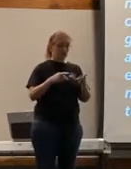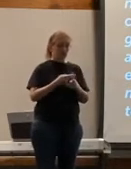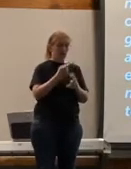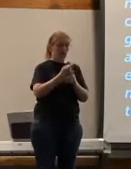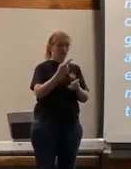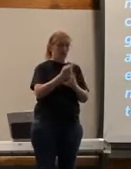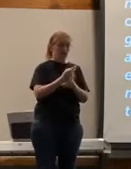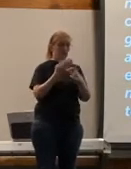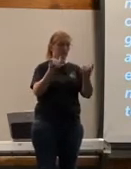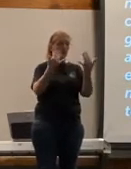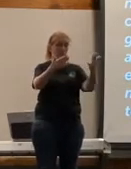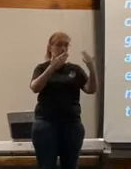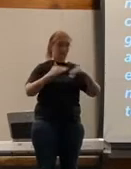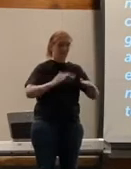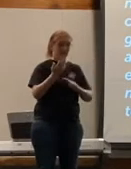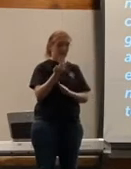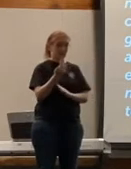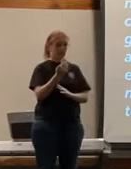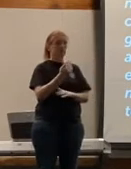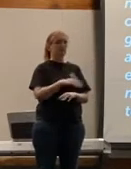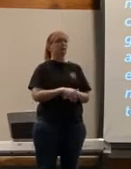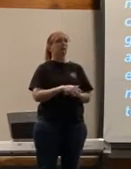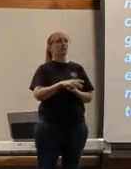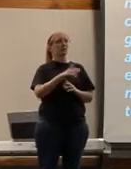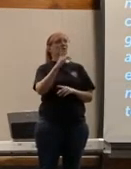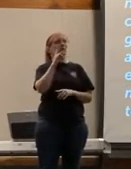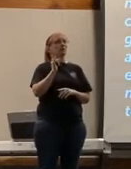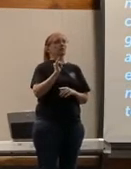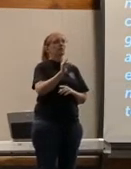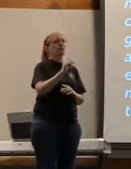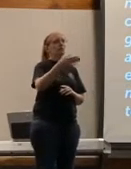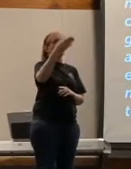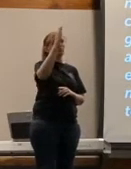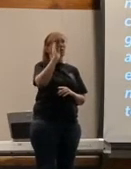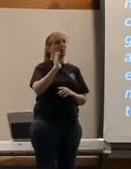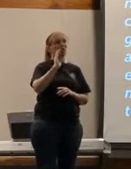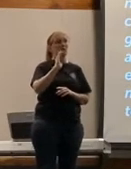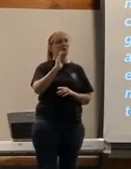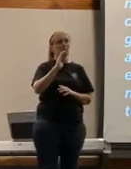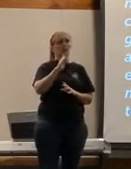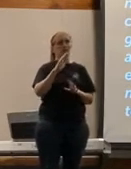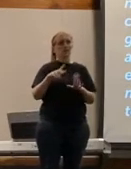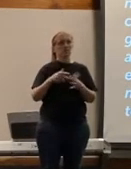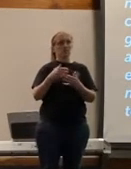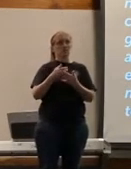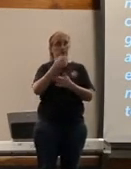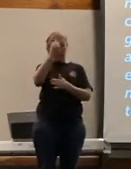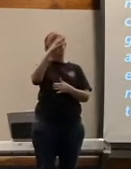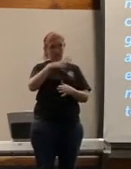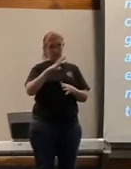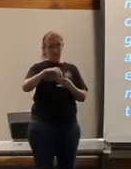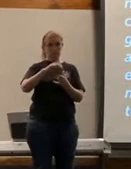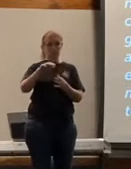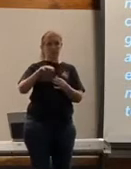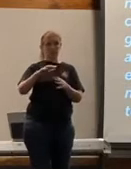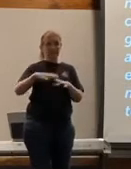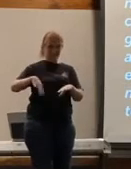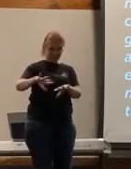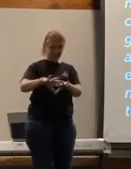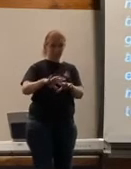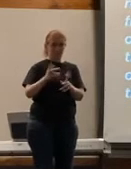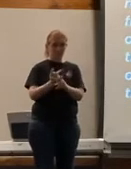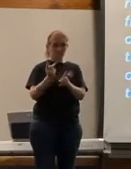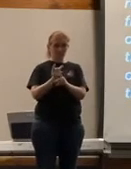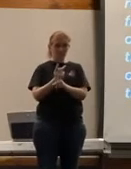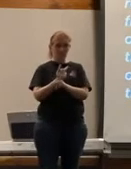to verse 15. The eternal God placed the newly made man in the Garden of Eden in order to work the ground and care for